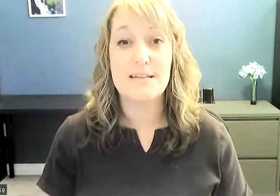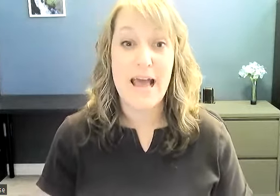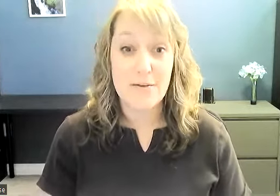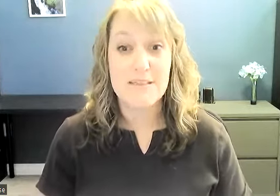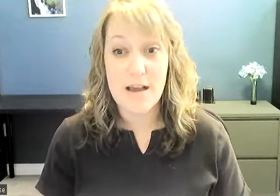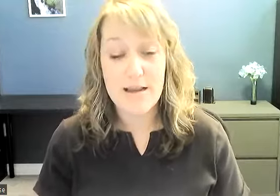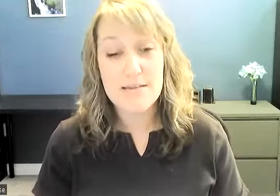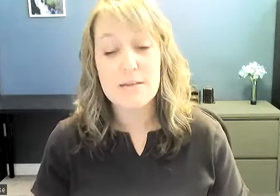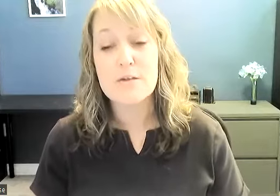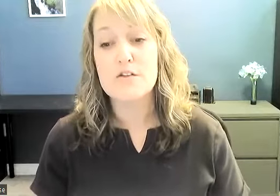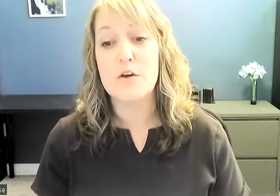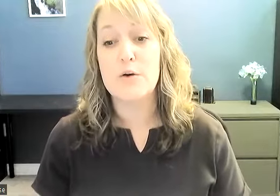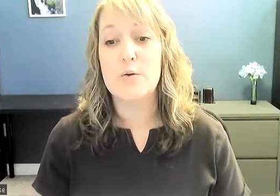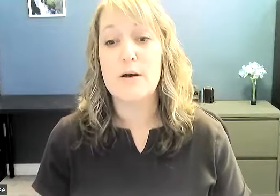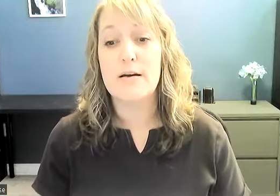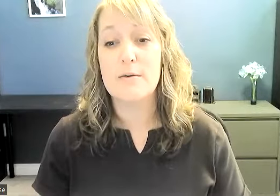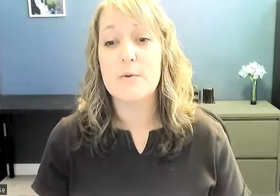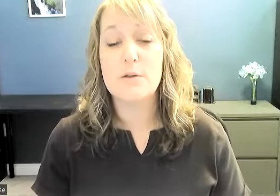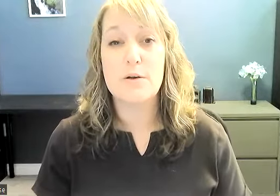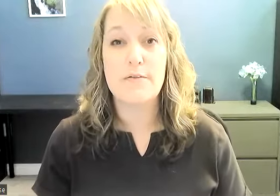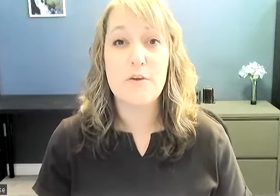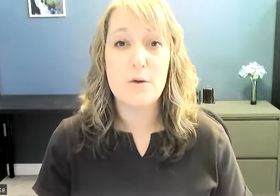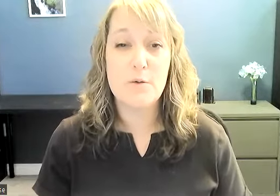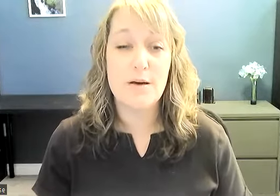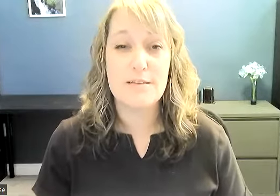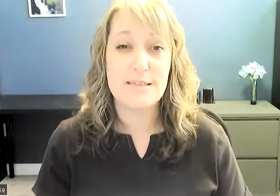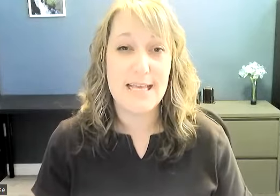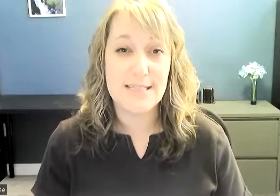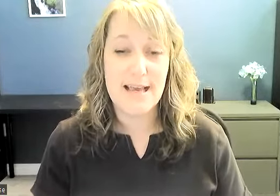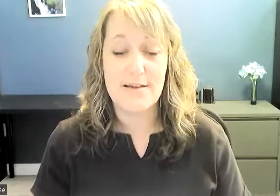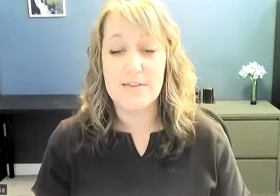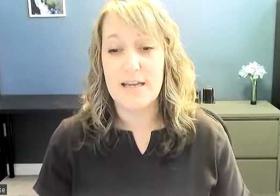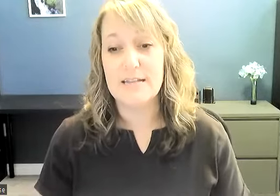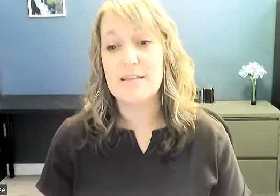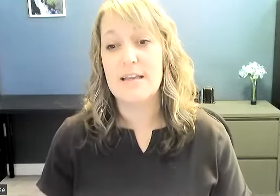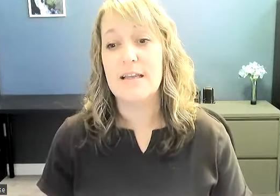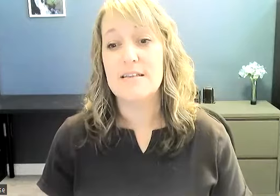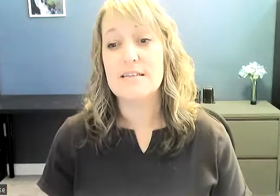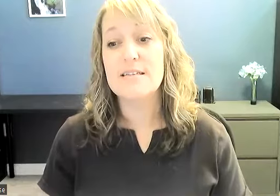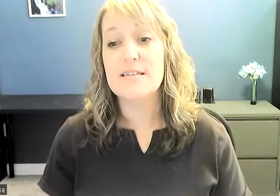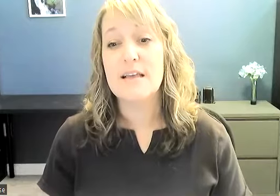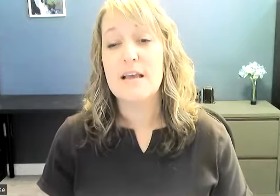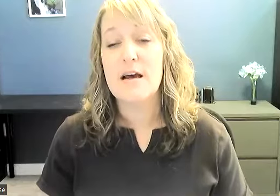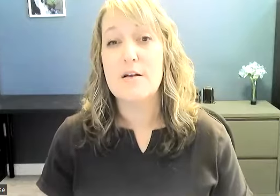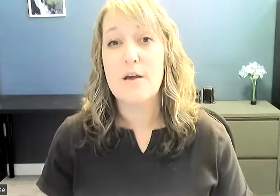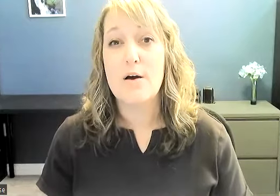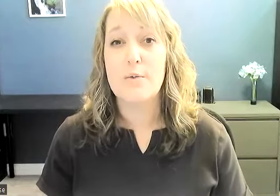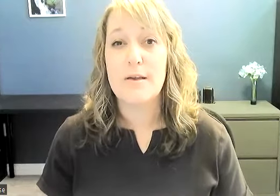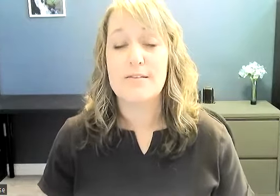have signs. So we will learn a few of the states that have signs in this list, along with